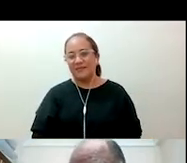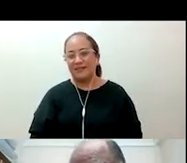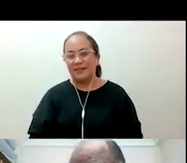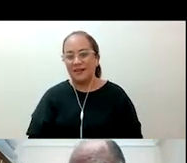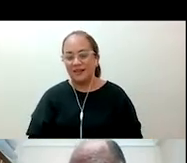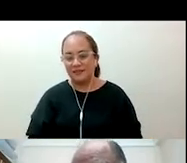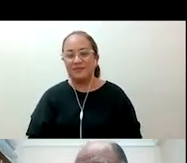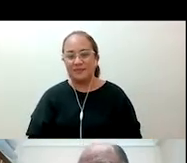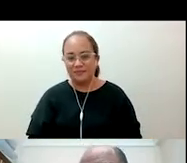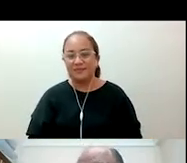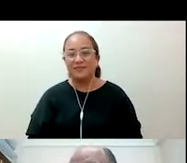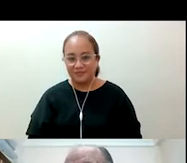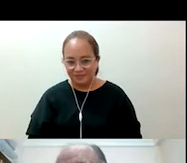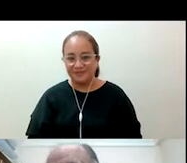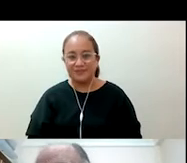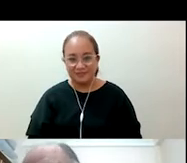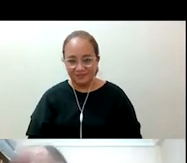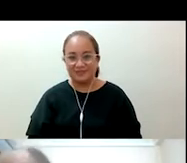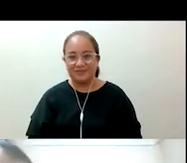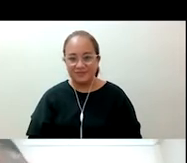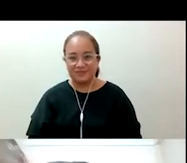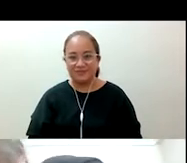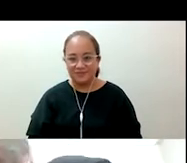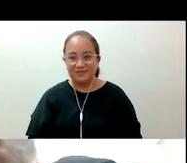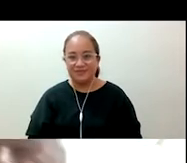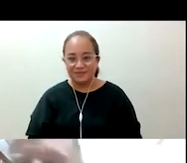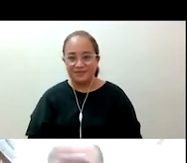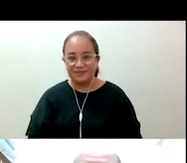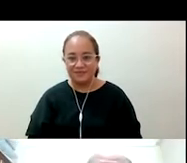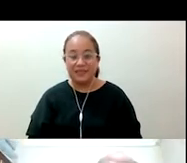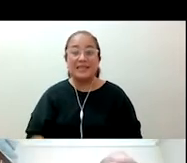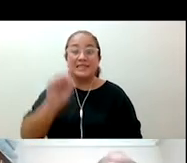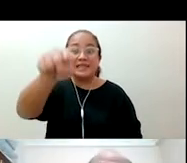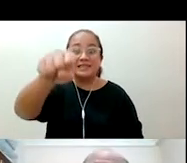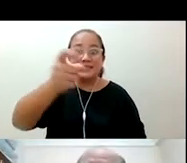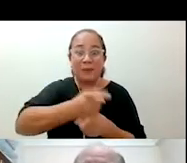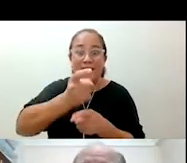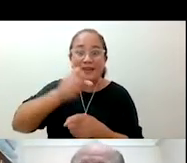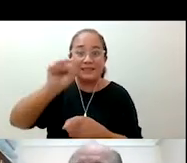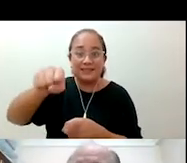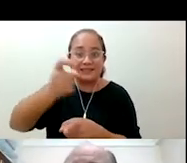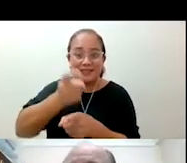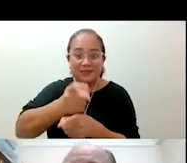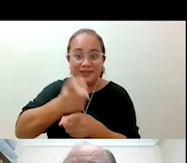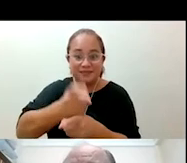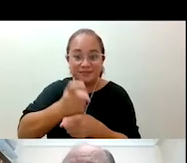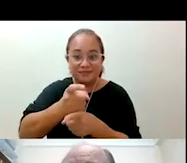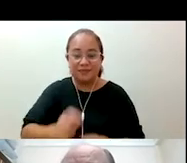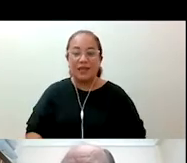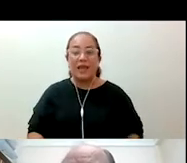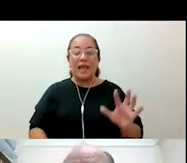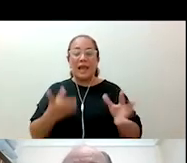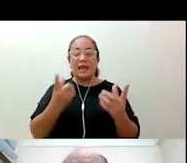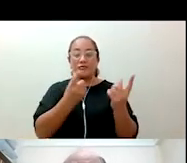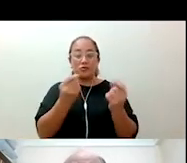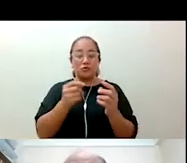Yes, sir. Yes. From a reader's perspective, we have to switch it up. Yes. So when you're doing the